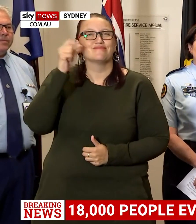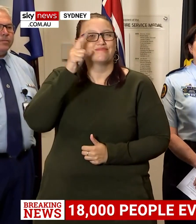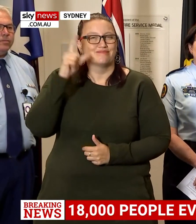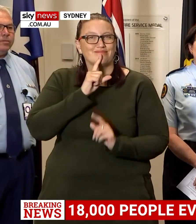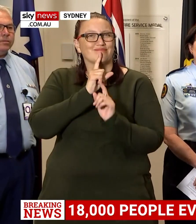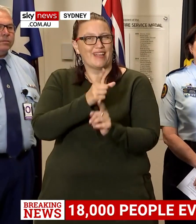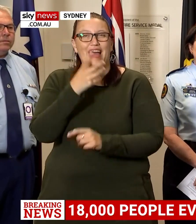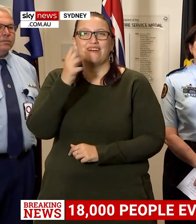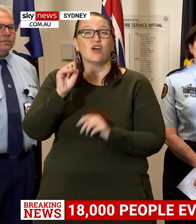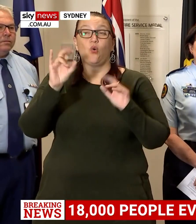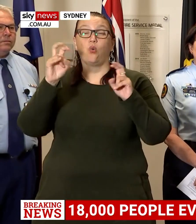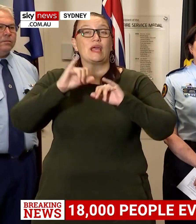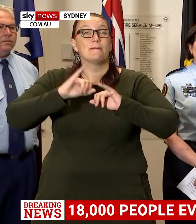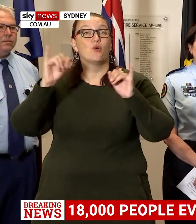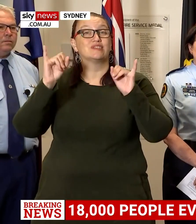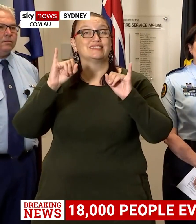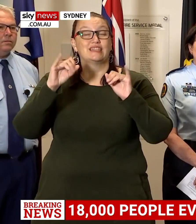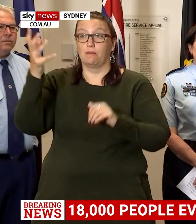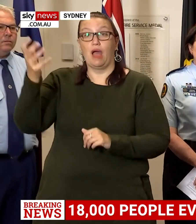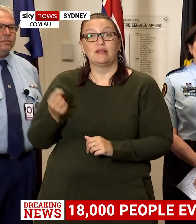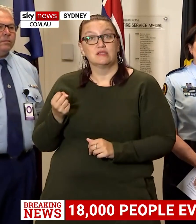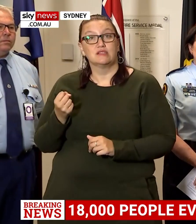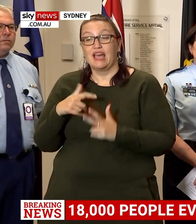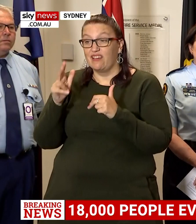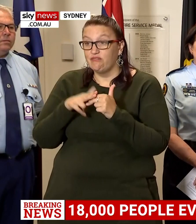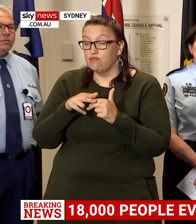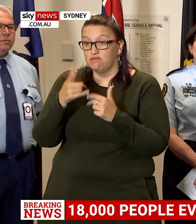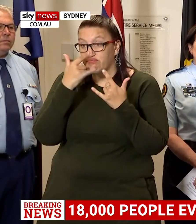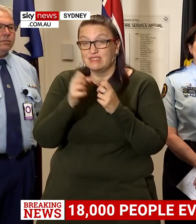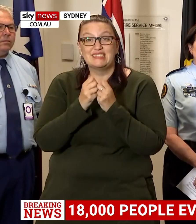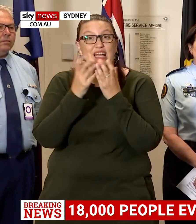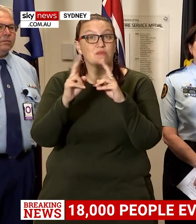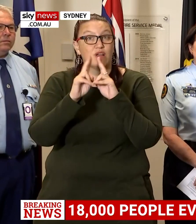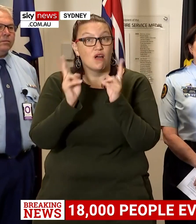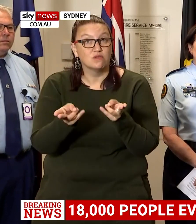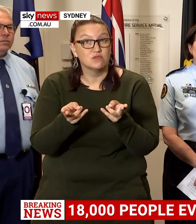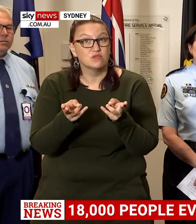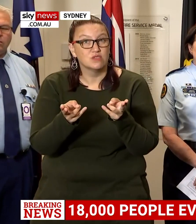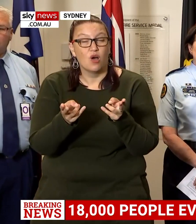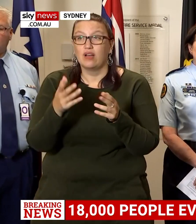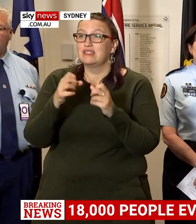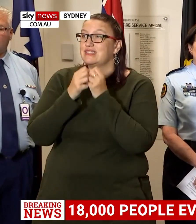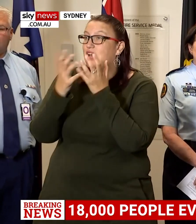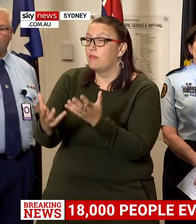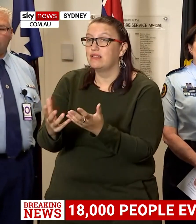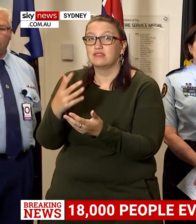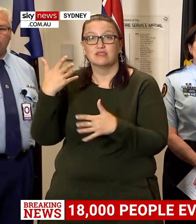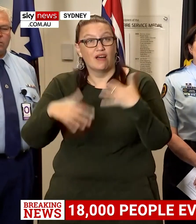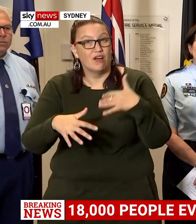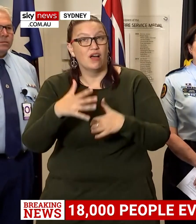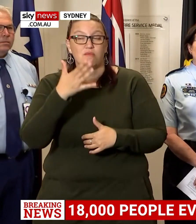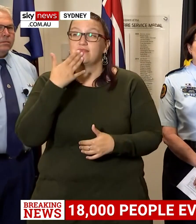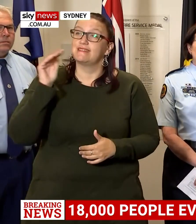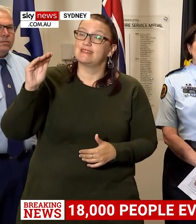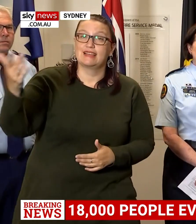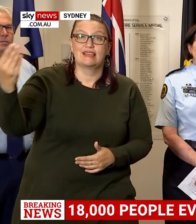people, even though you're not staying at the evacuation centres, people are coming in and registering or letting us know they need help, in which case we're able to give them